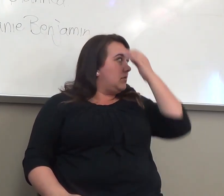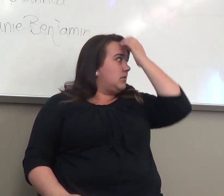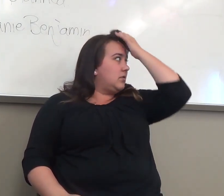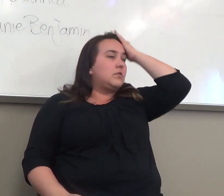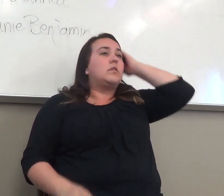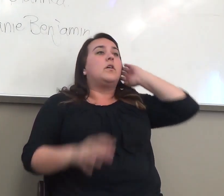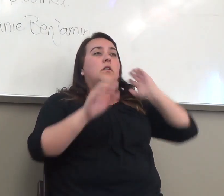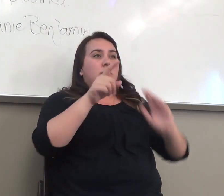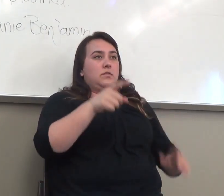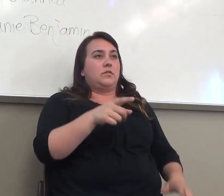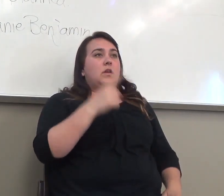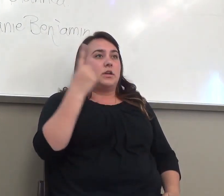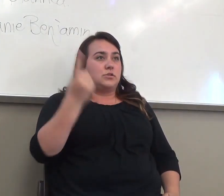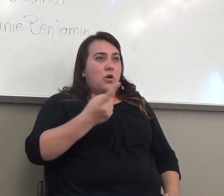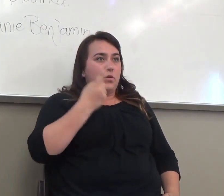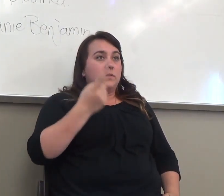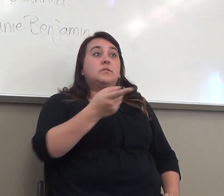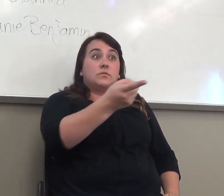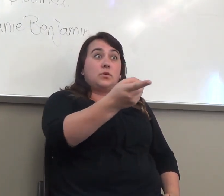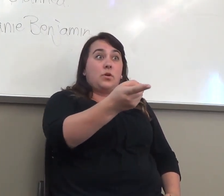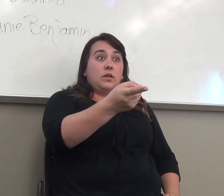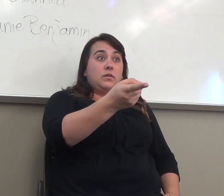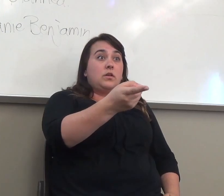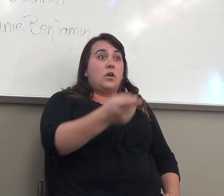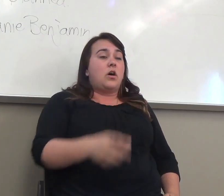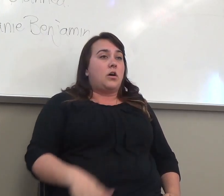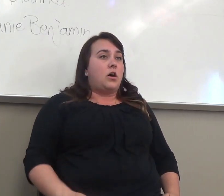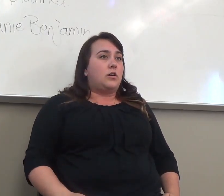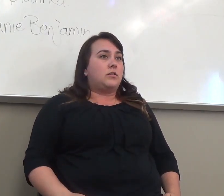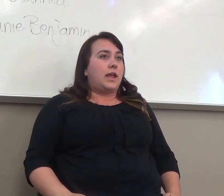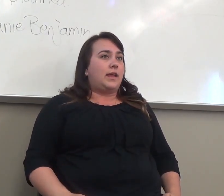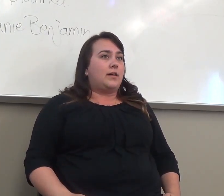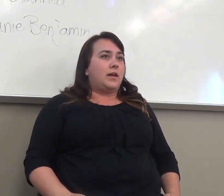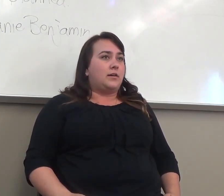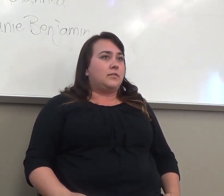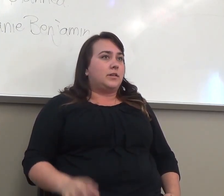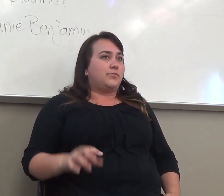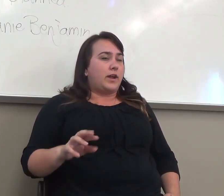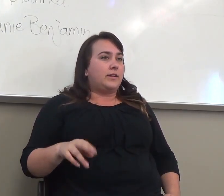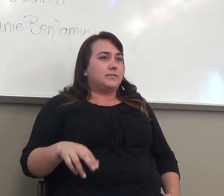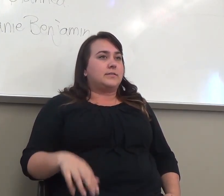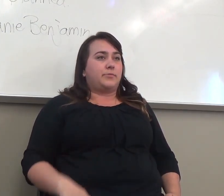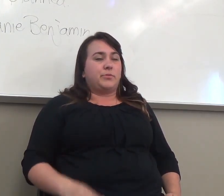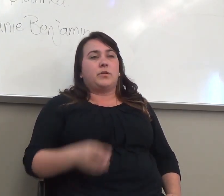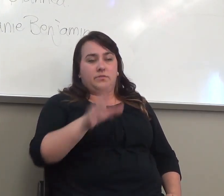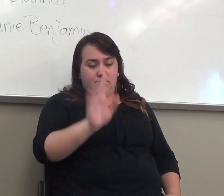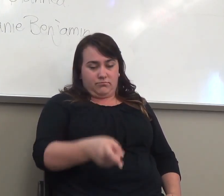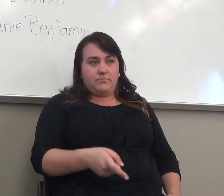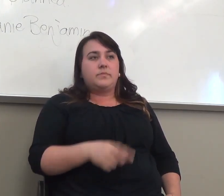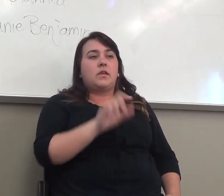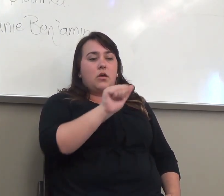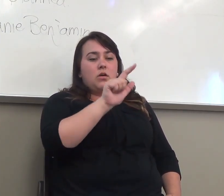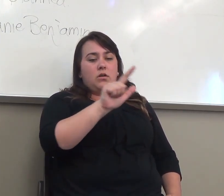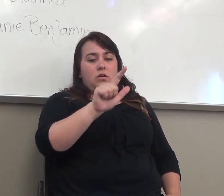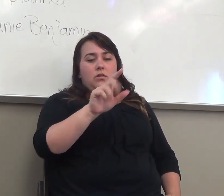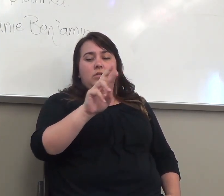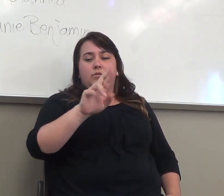It's always, yeah, Sandra? All, A-L-L, then write as a separate word? Always two words.